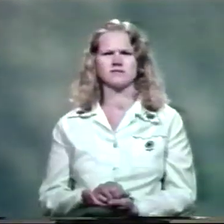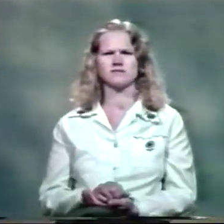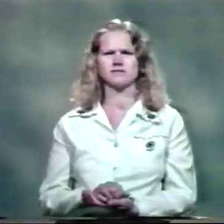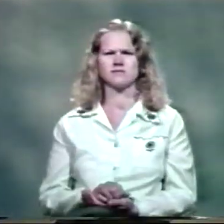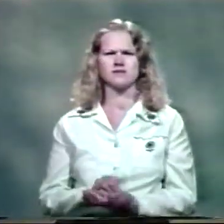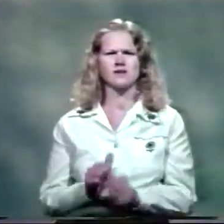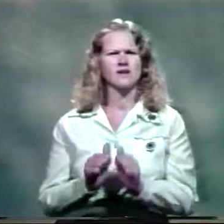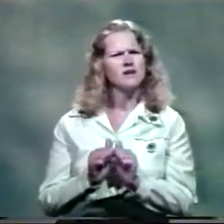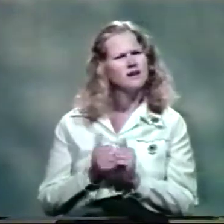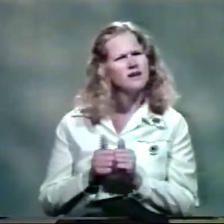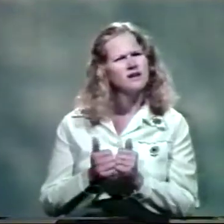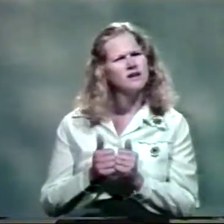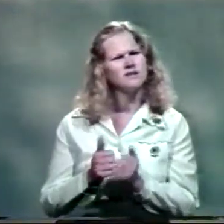How?